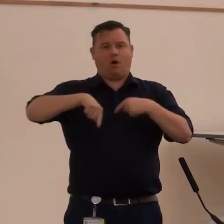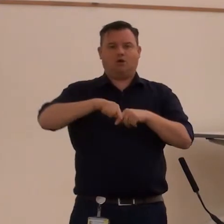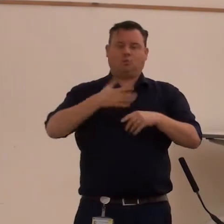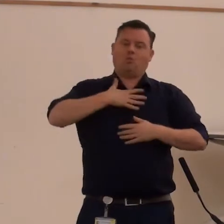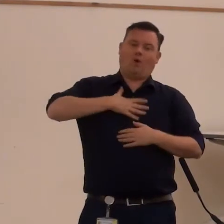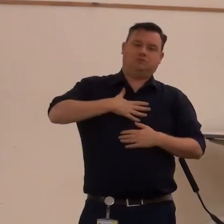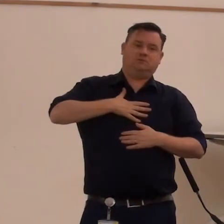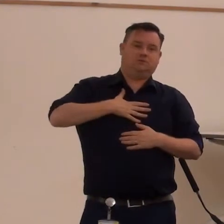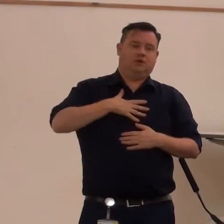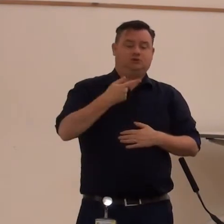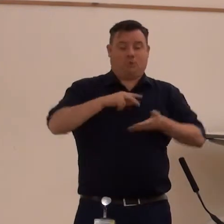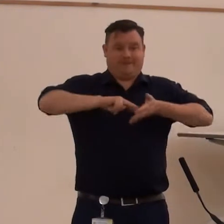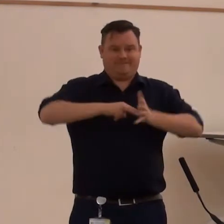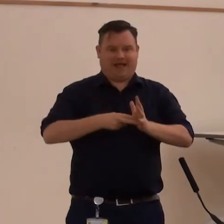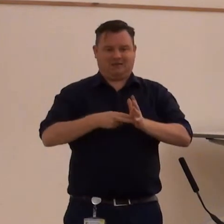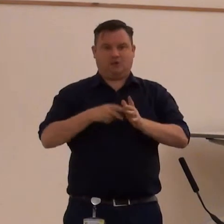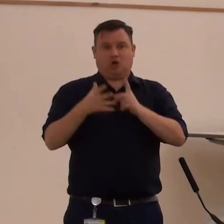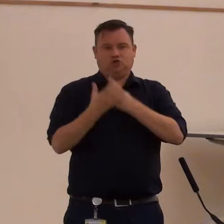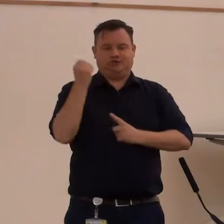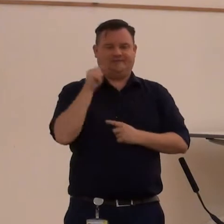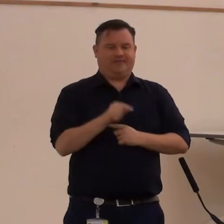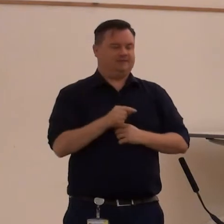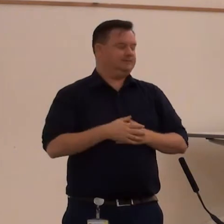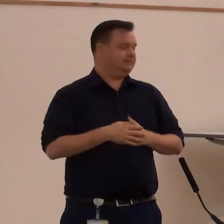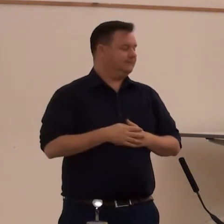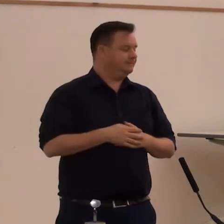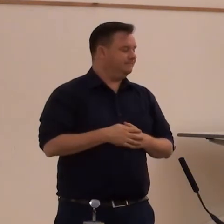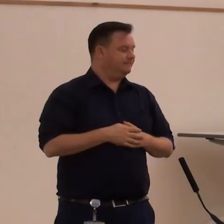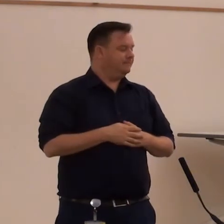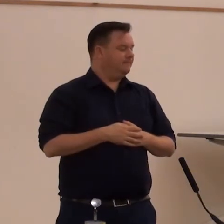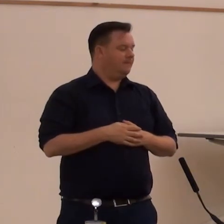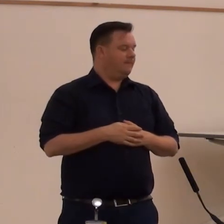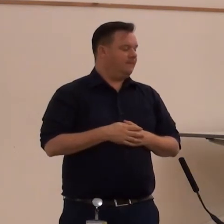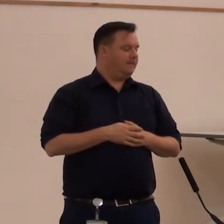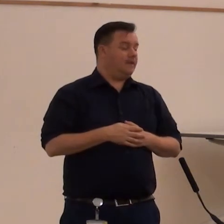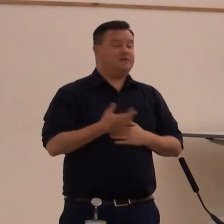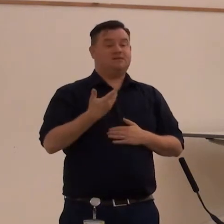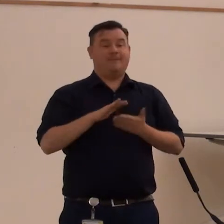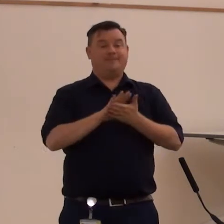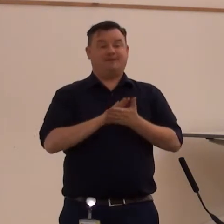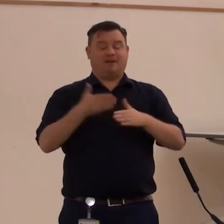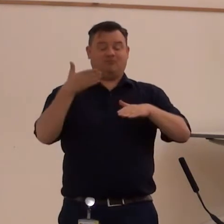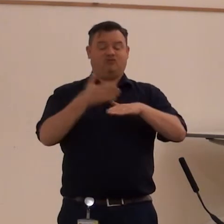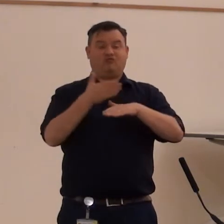again, that's what we plan to do. So, it's probably the rest of my career down to